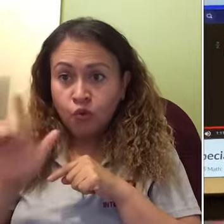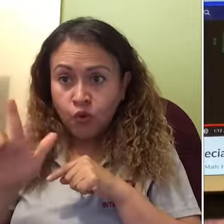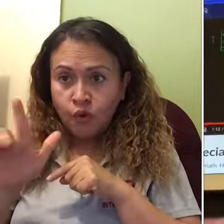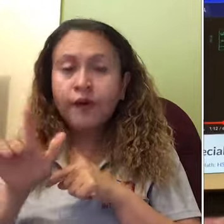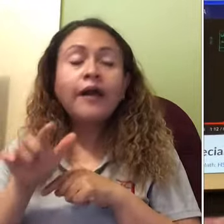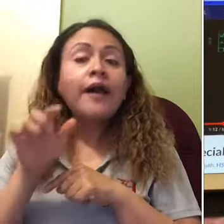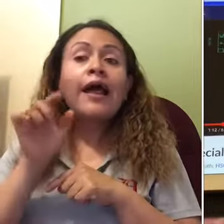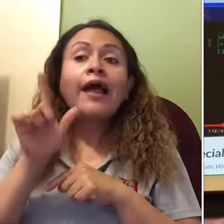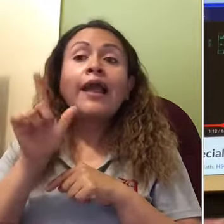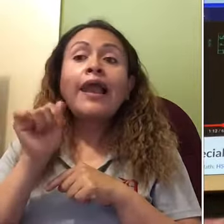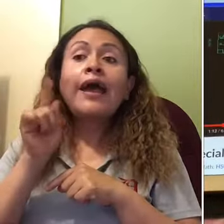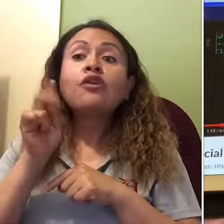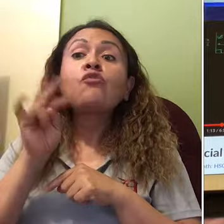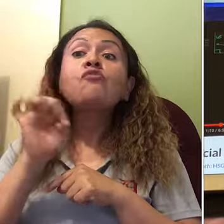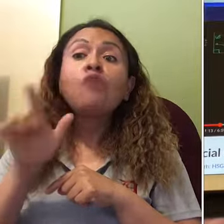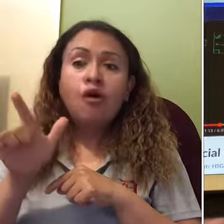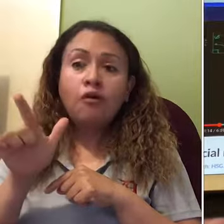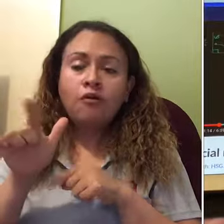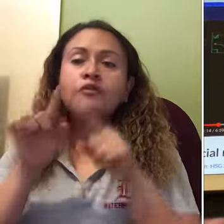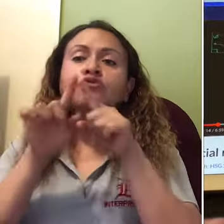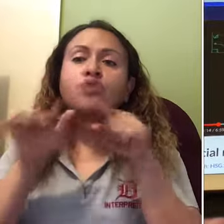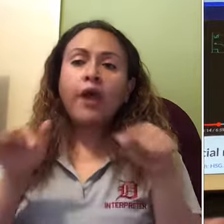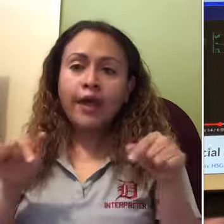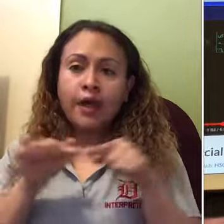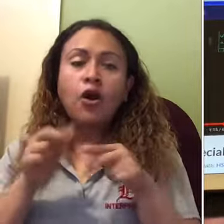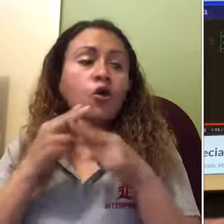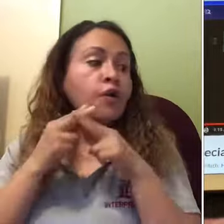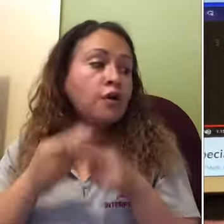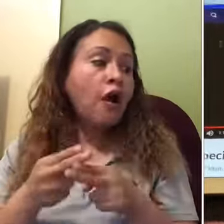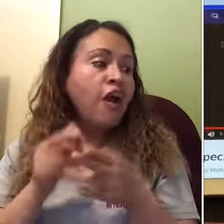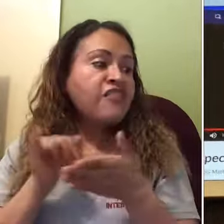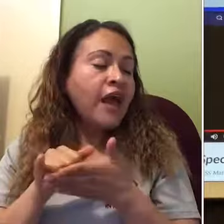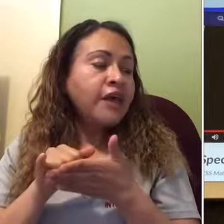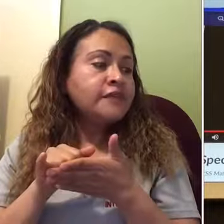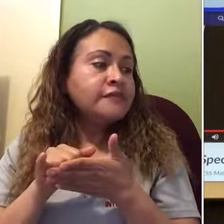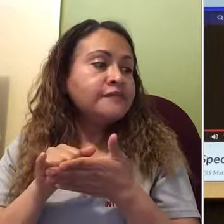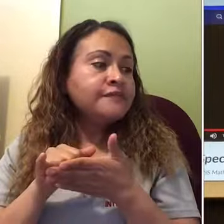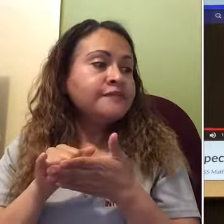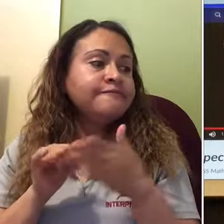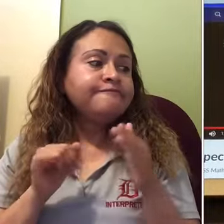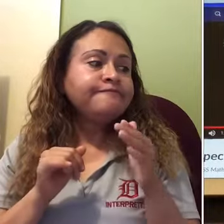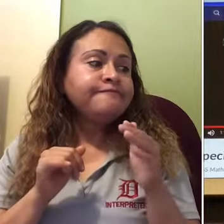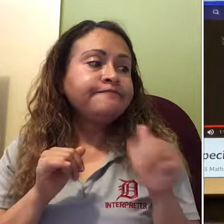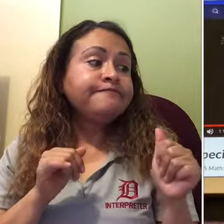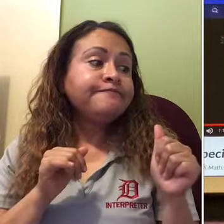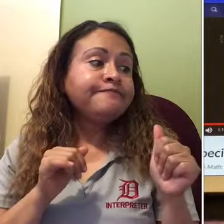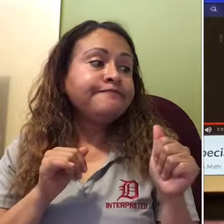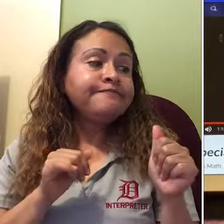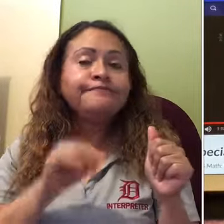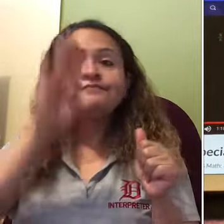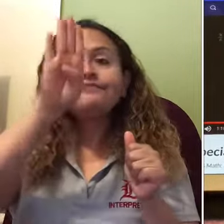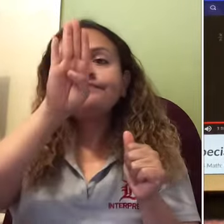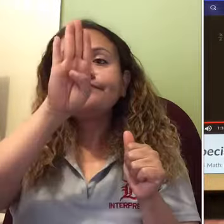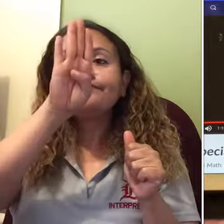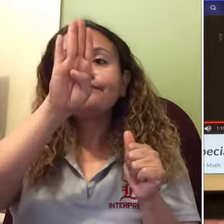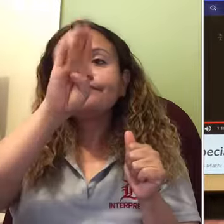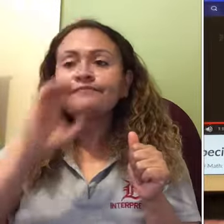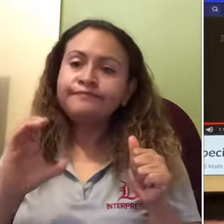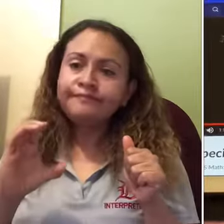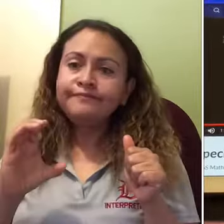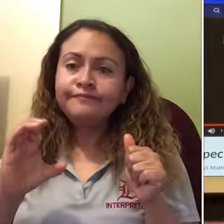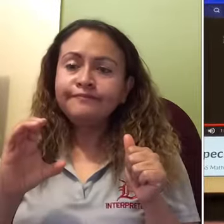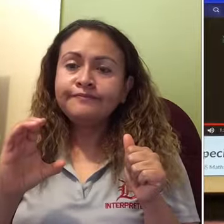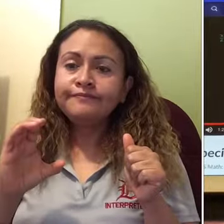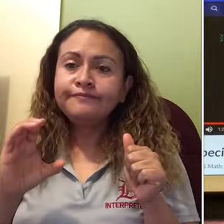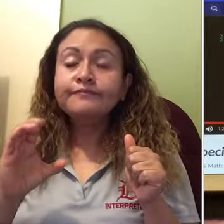at an equilateral triangle. And let's call this A, B, C. I'm